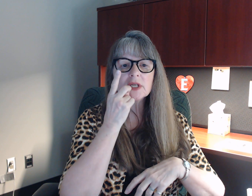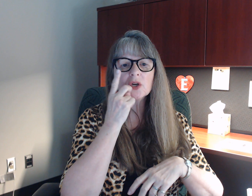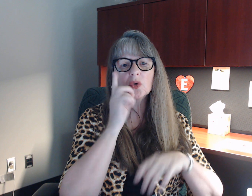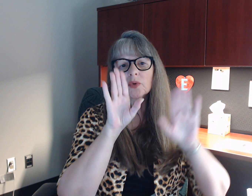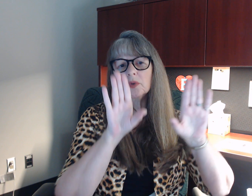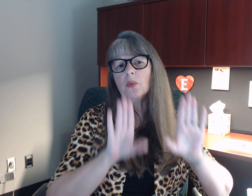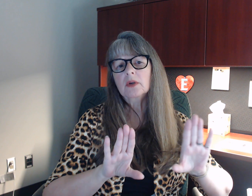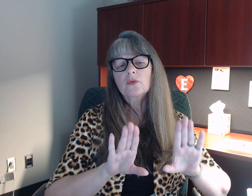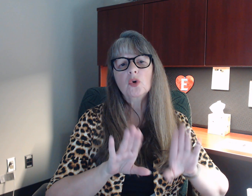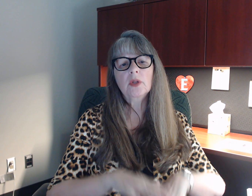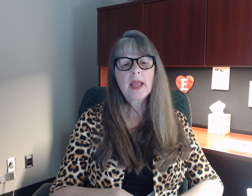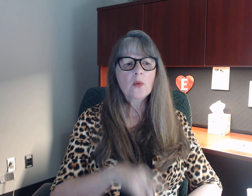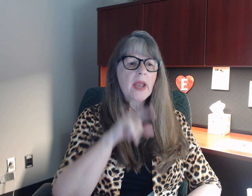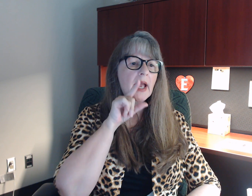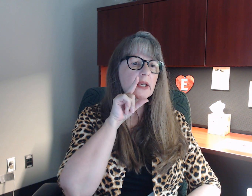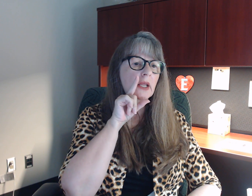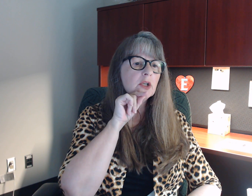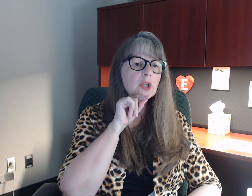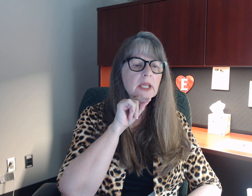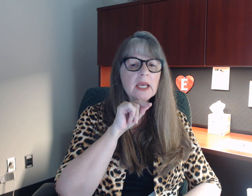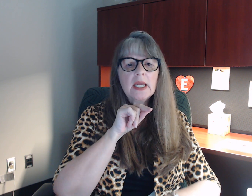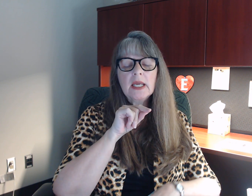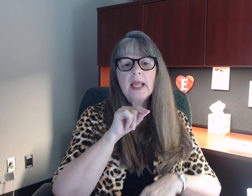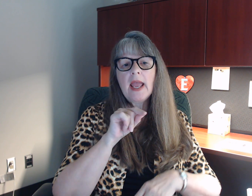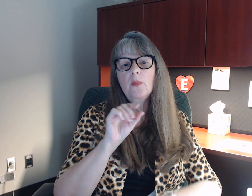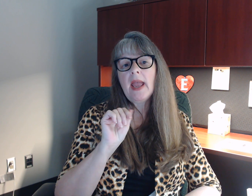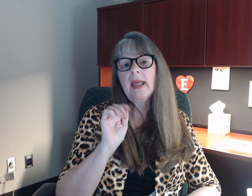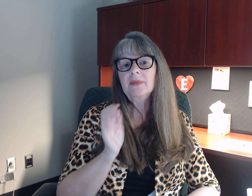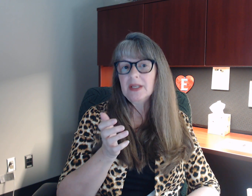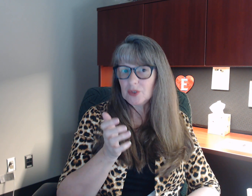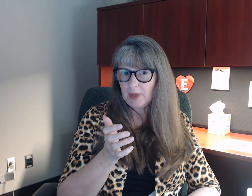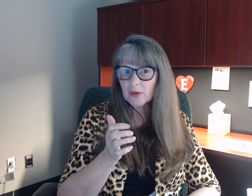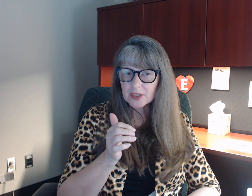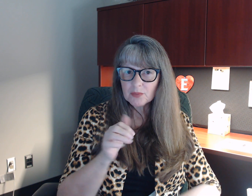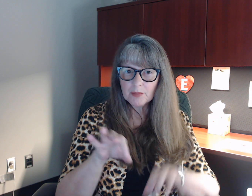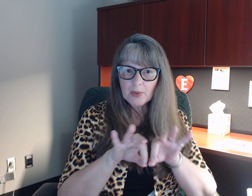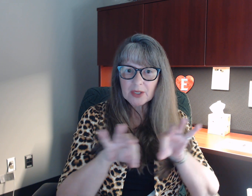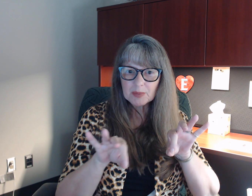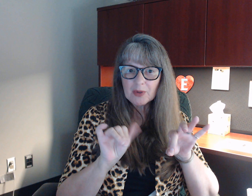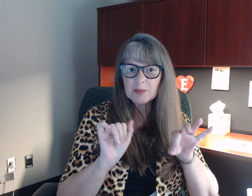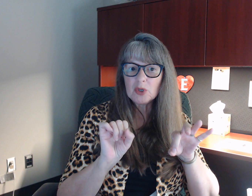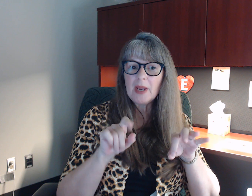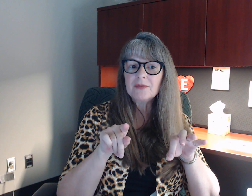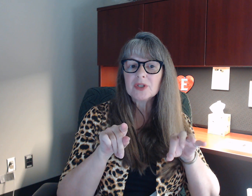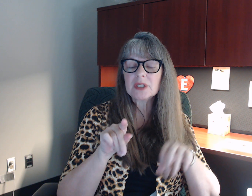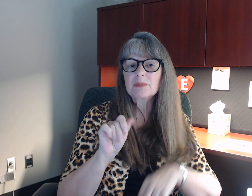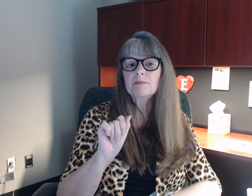it was really wonderful. We had chicken, and we had, and then asparagus. Remember, we had asparagus, but you'd have to spell